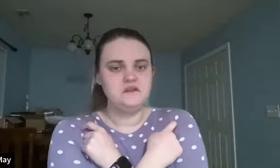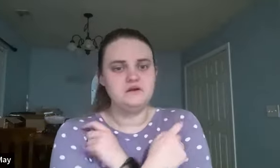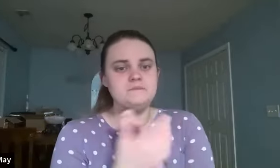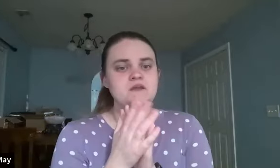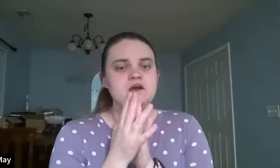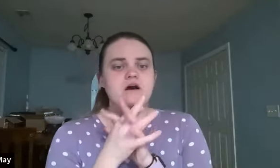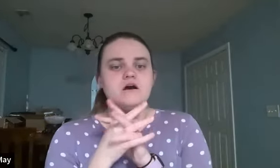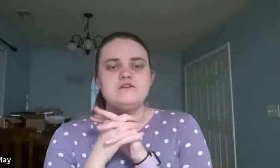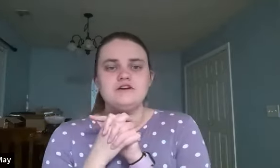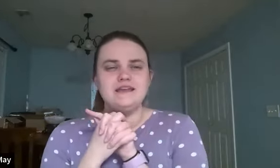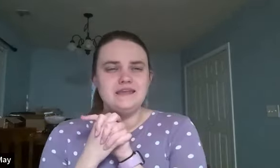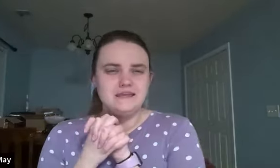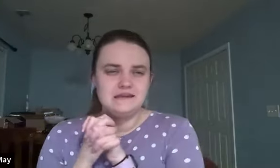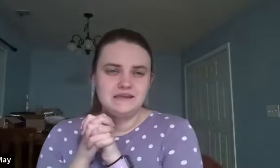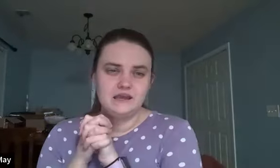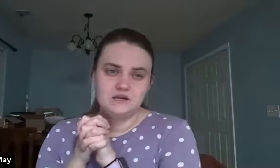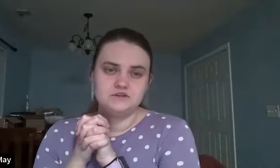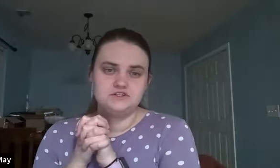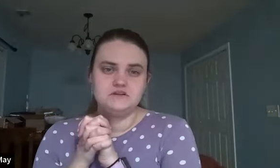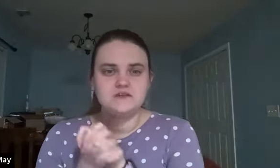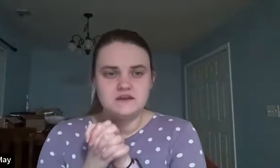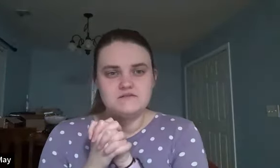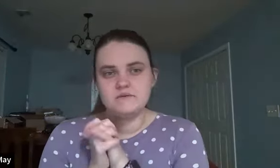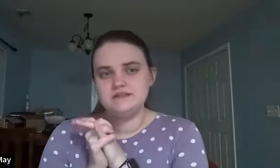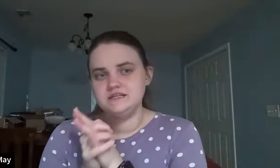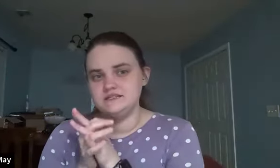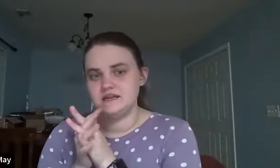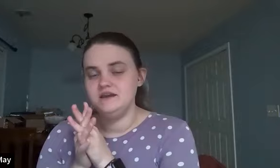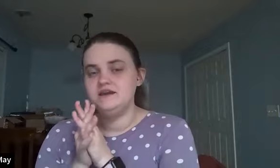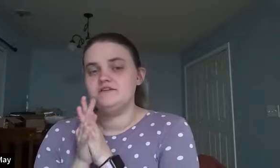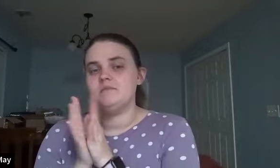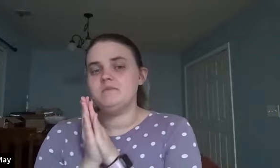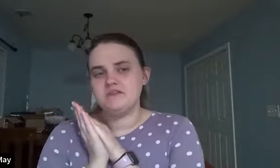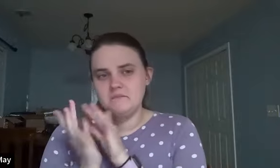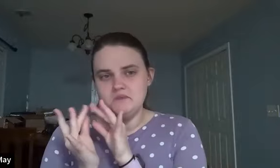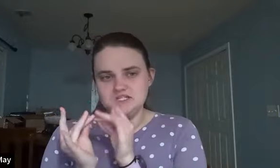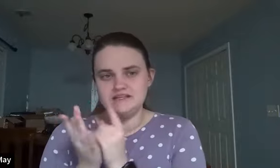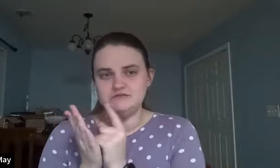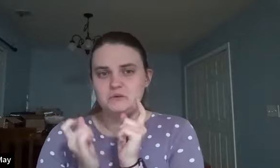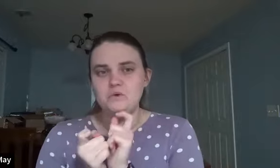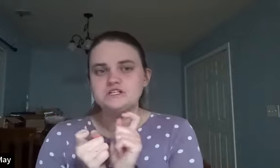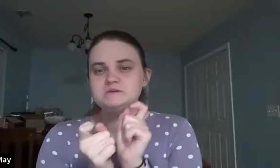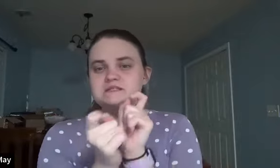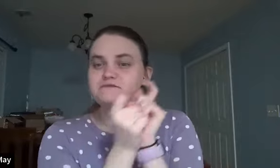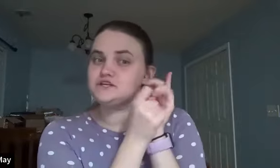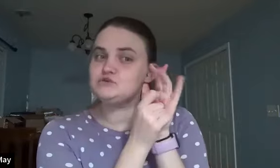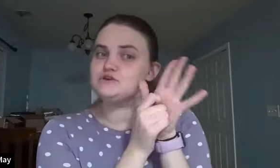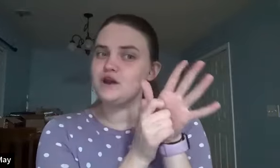Okay. Are there any animals you can think of that we didn't say? Now remember, I think I mentioned last week, the more specific you